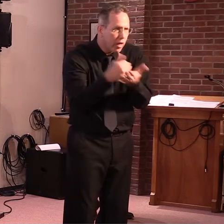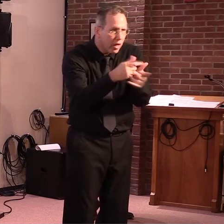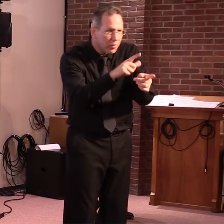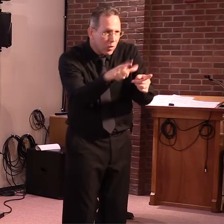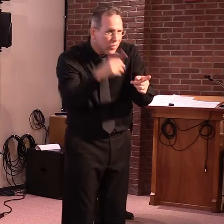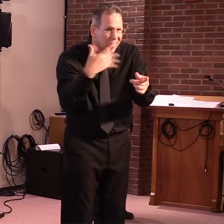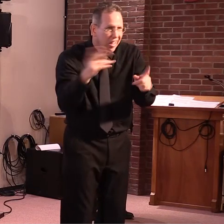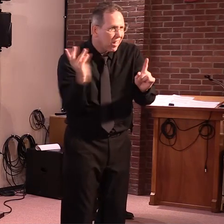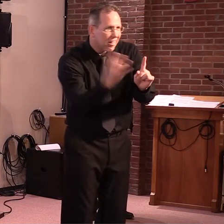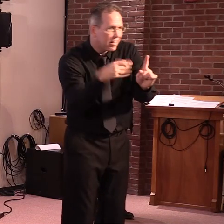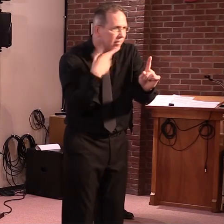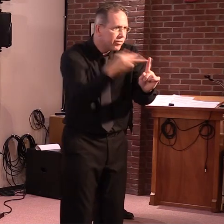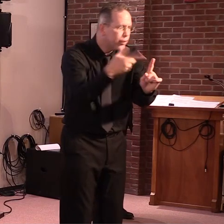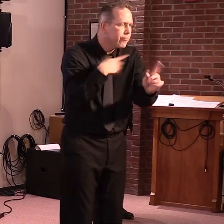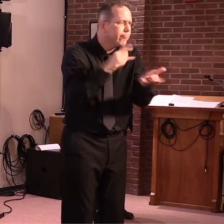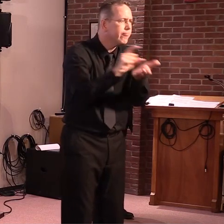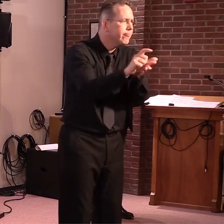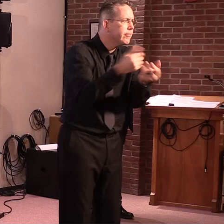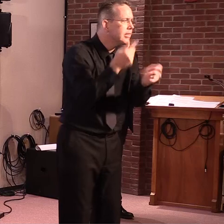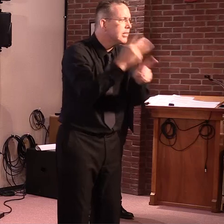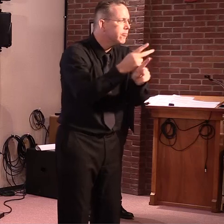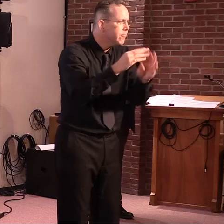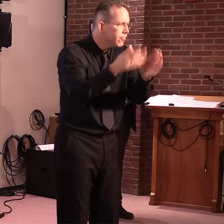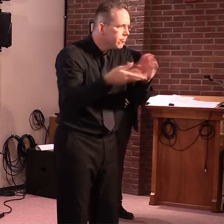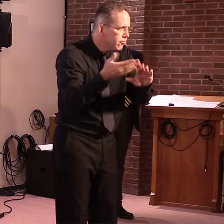And then, you know,